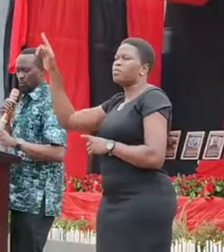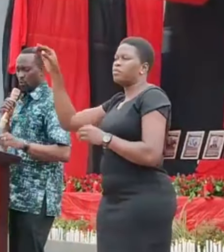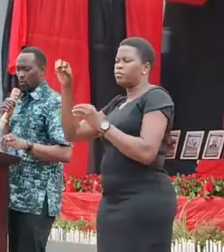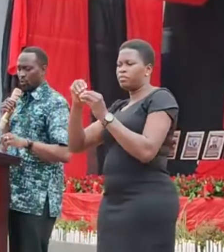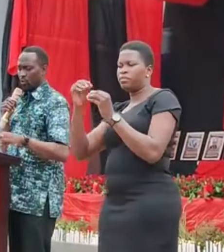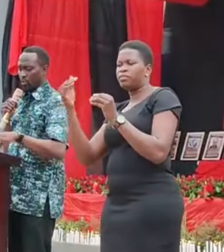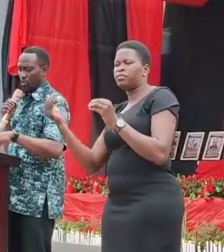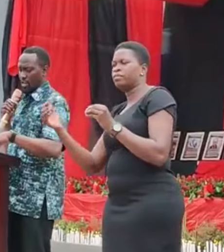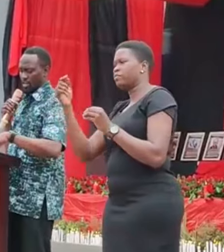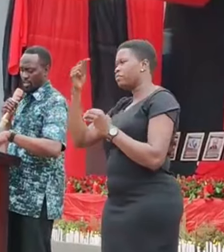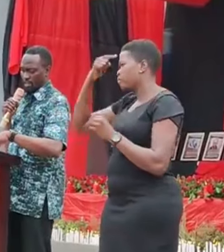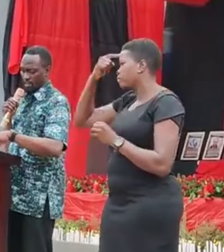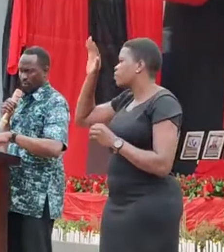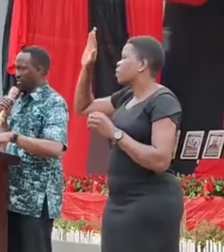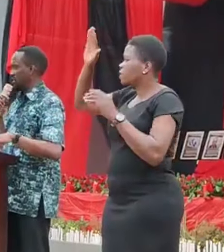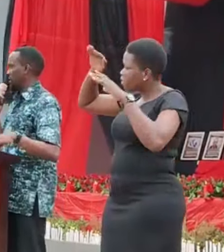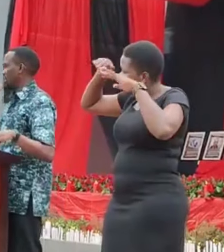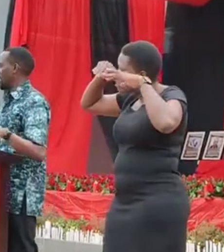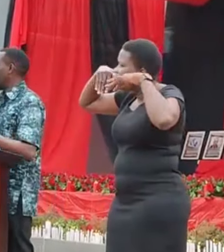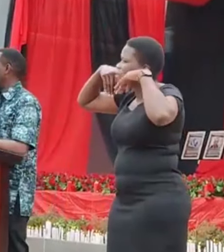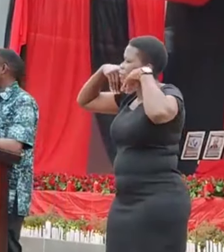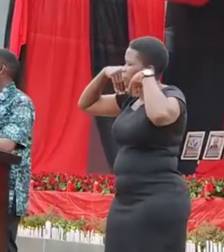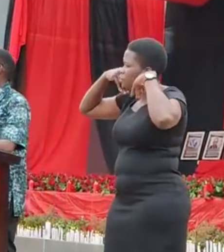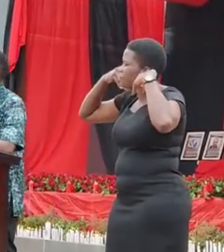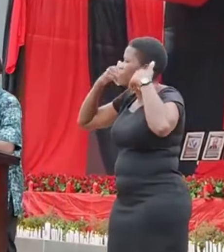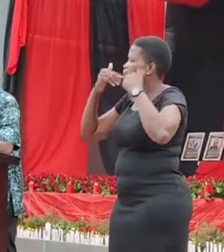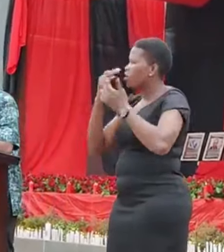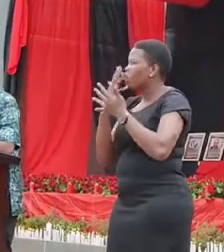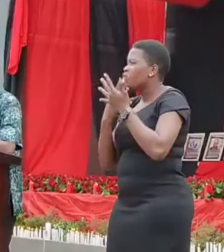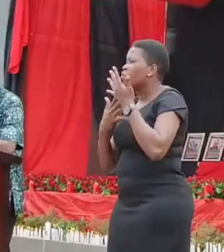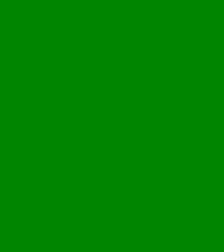Yes, the only one I want to be.